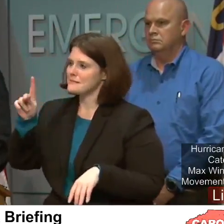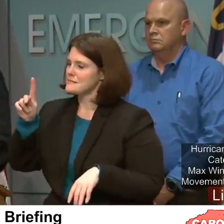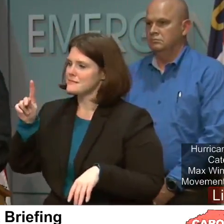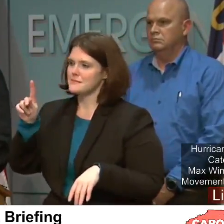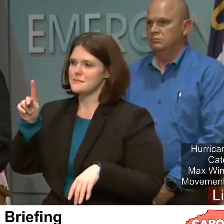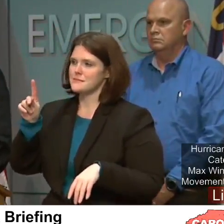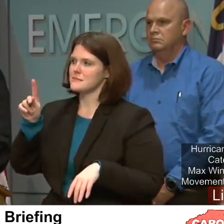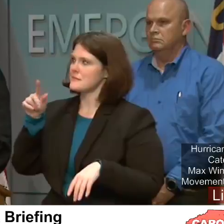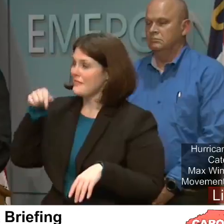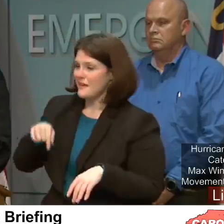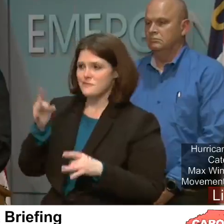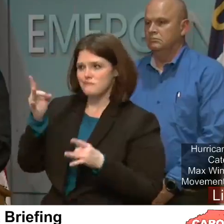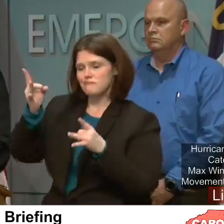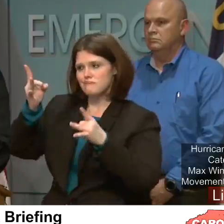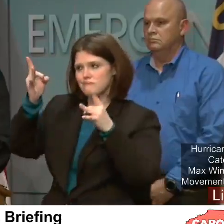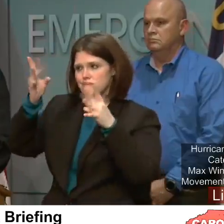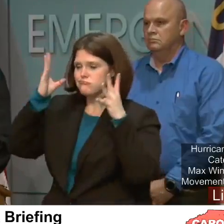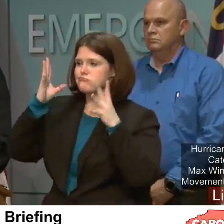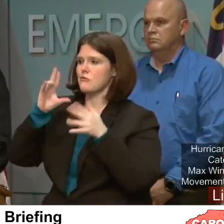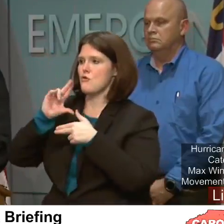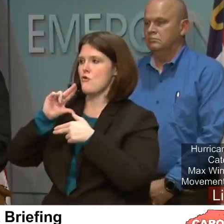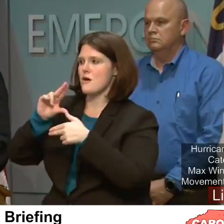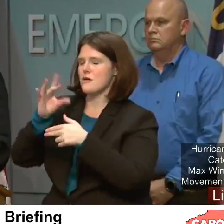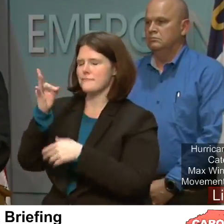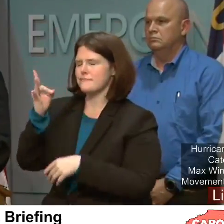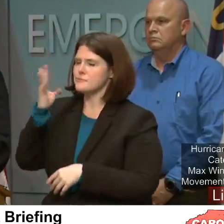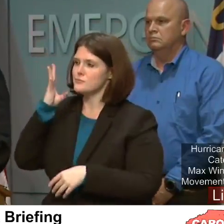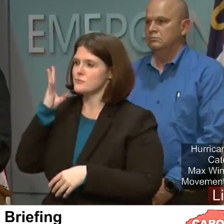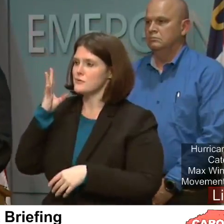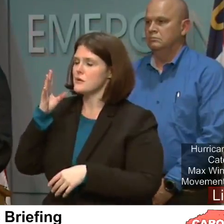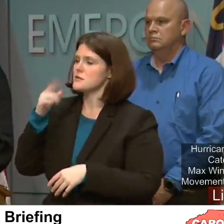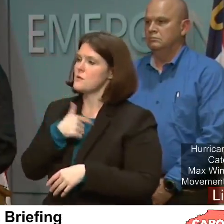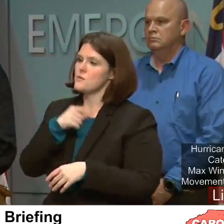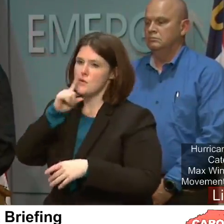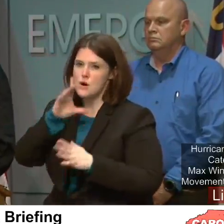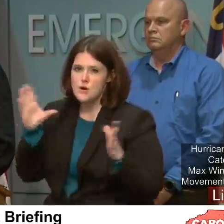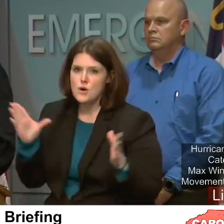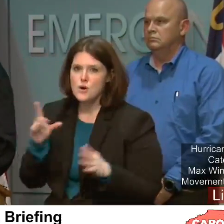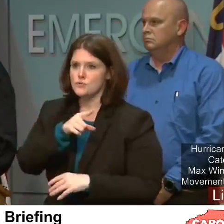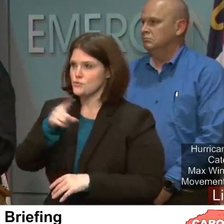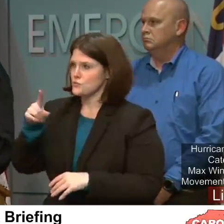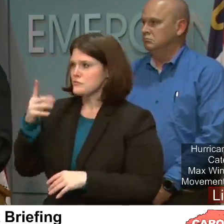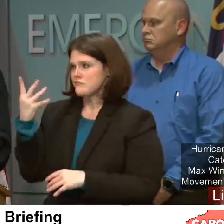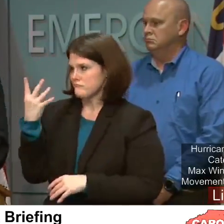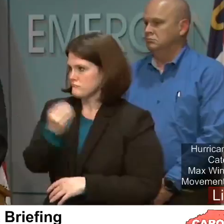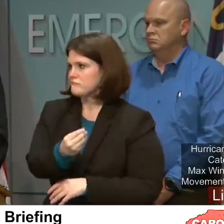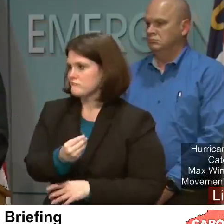out a monster, and that's what this is. So we're continuing to urge people to evacuate.